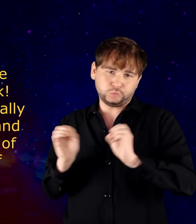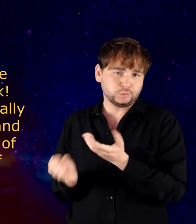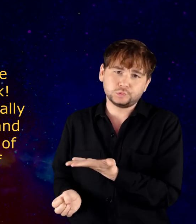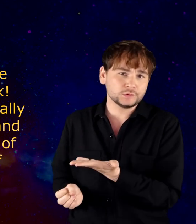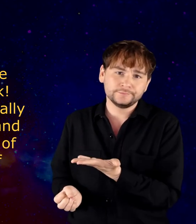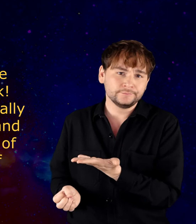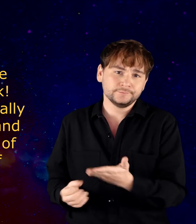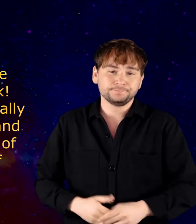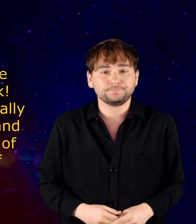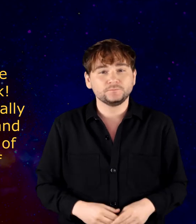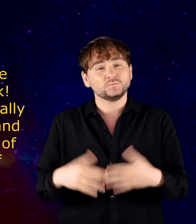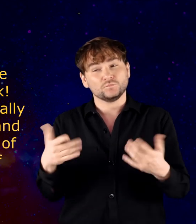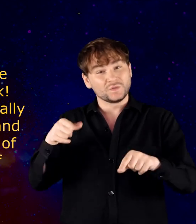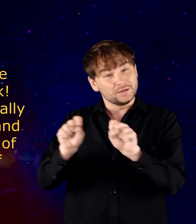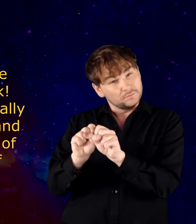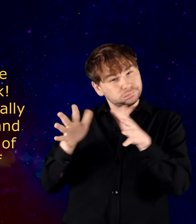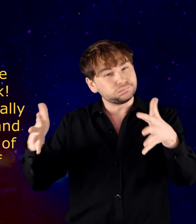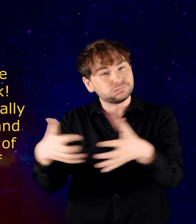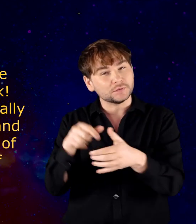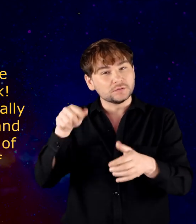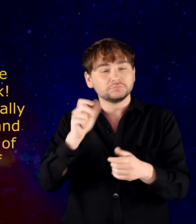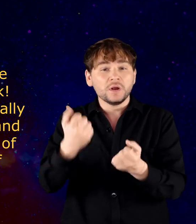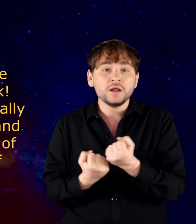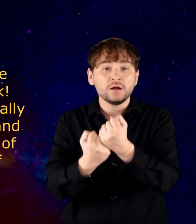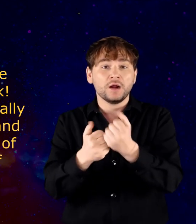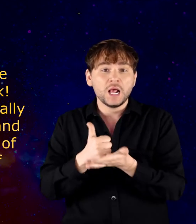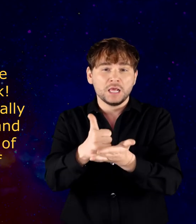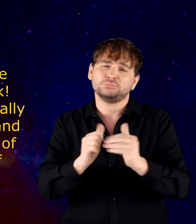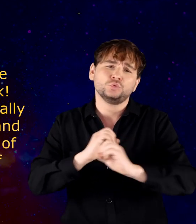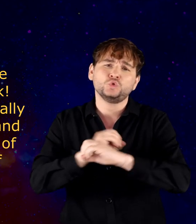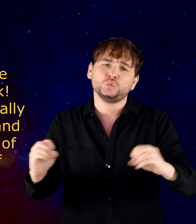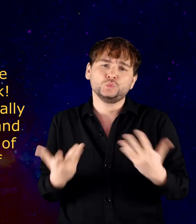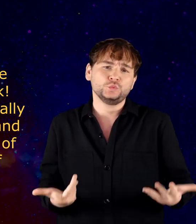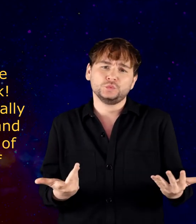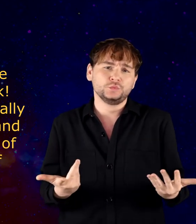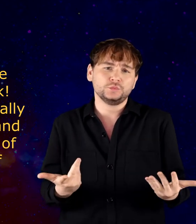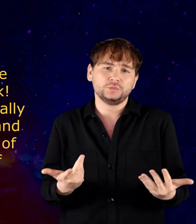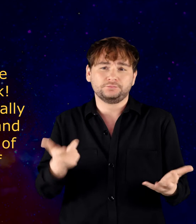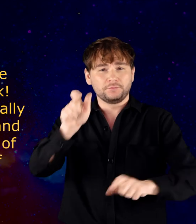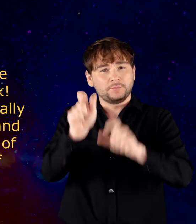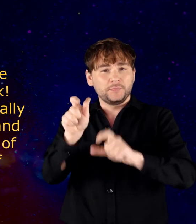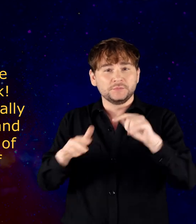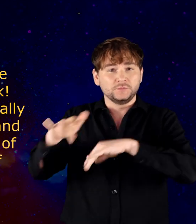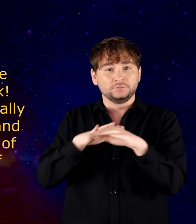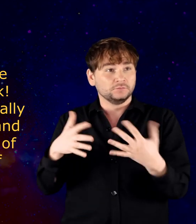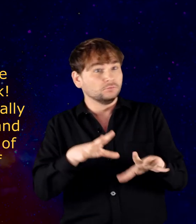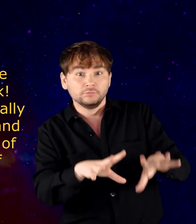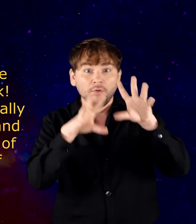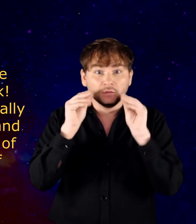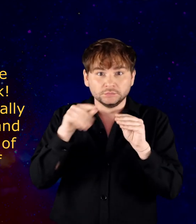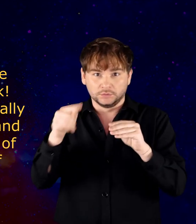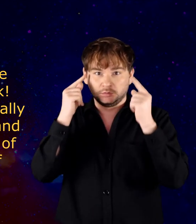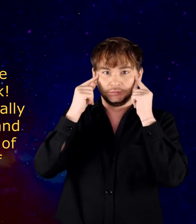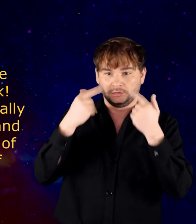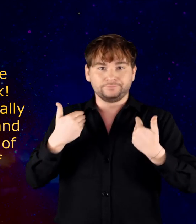And you know, it really does not help. And a number of people react to